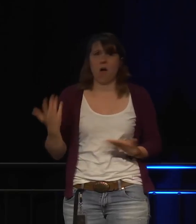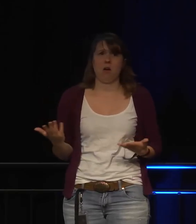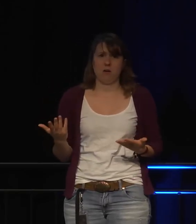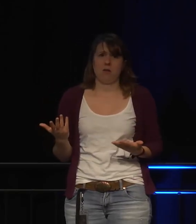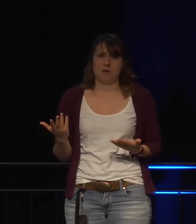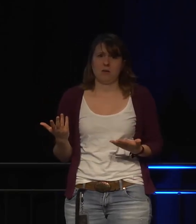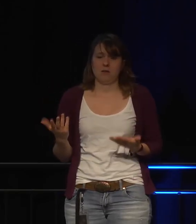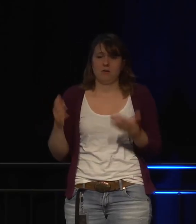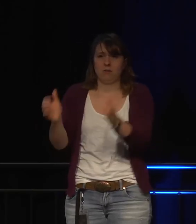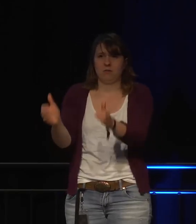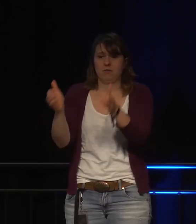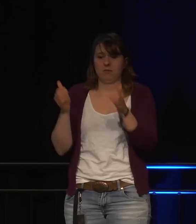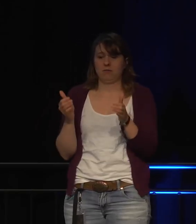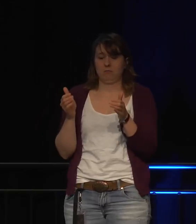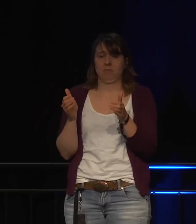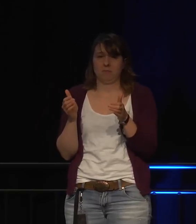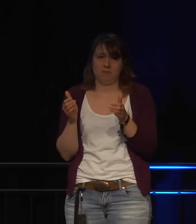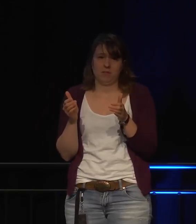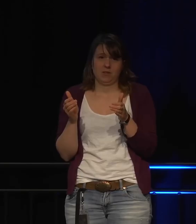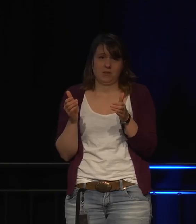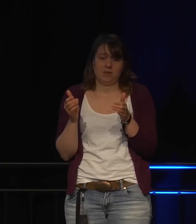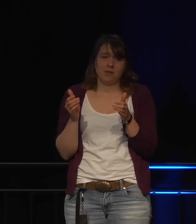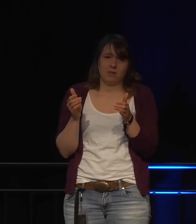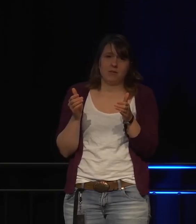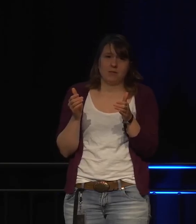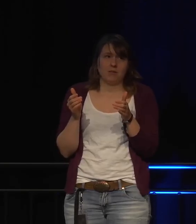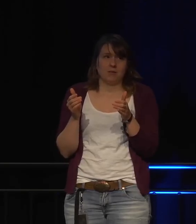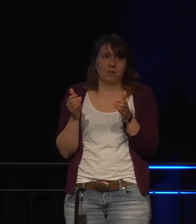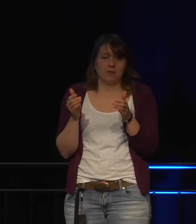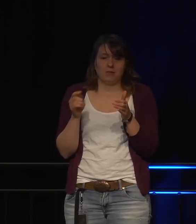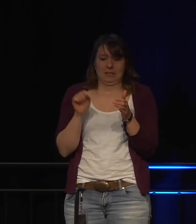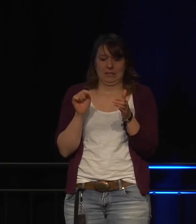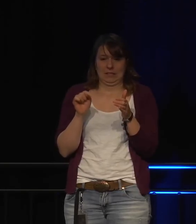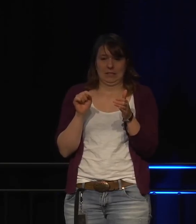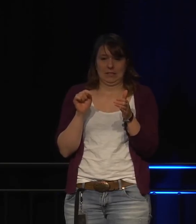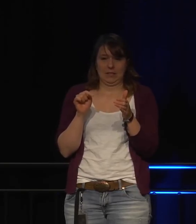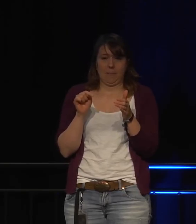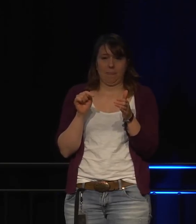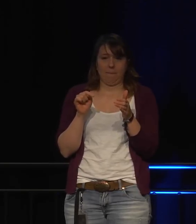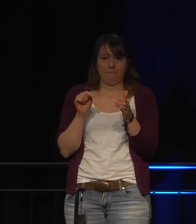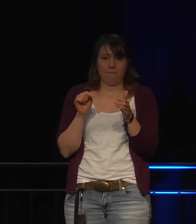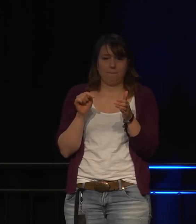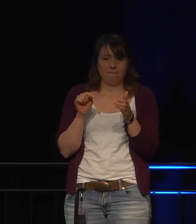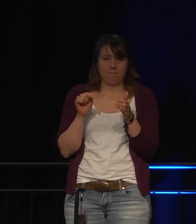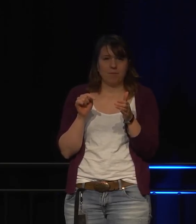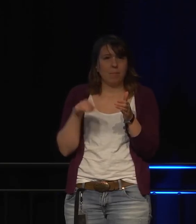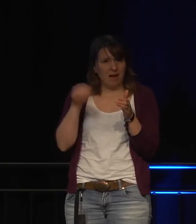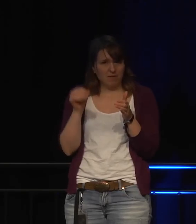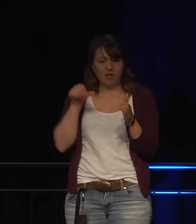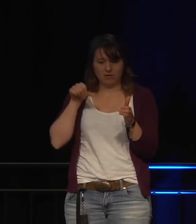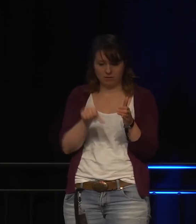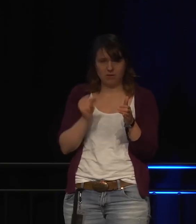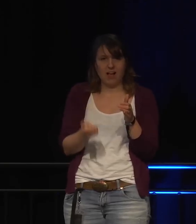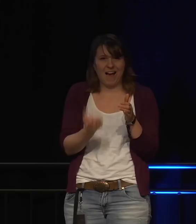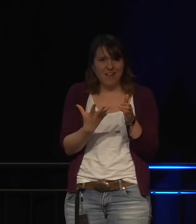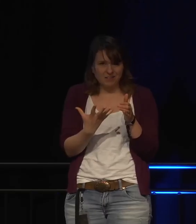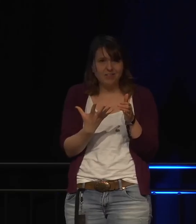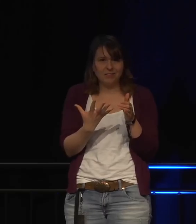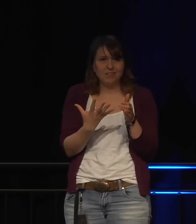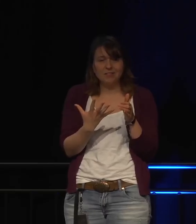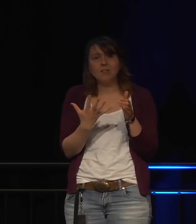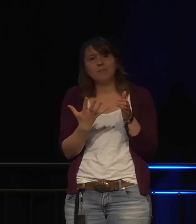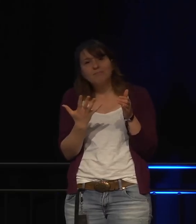It's actually first updating for more than 35 minutes before you can